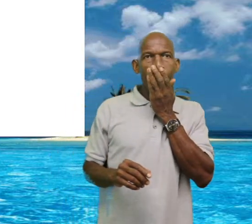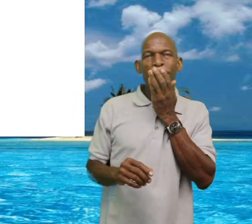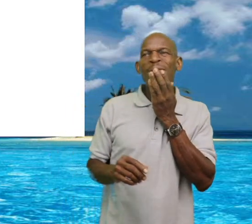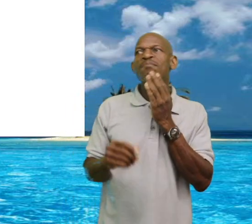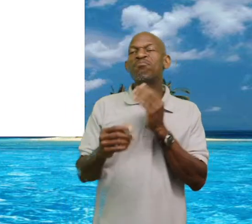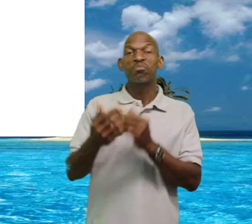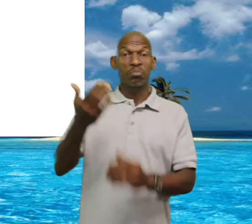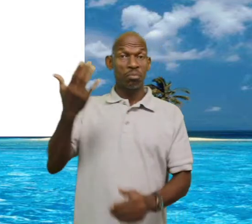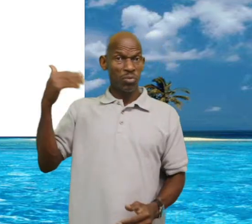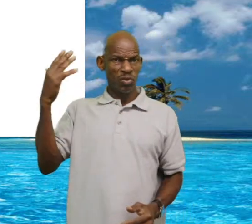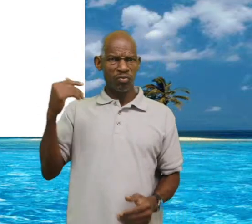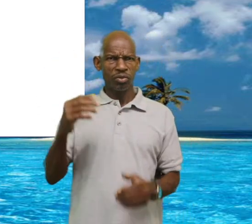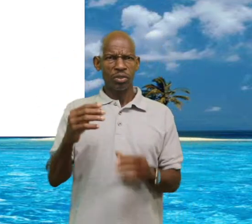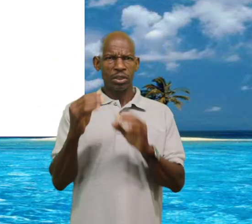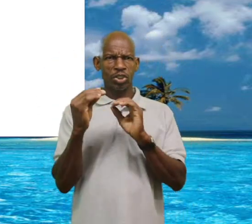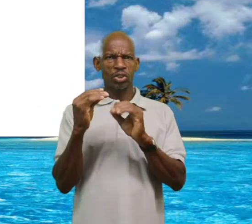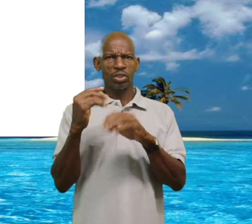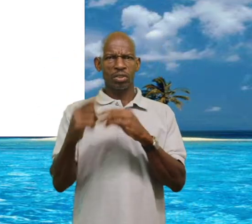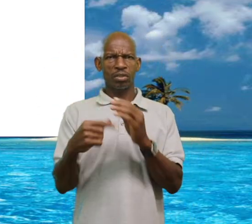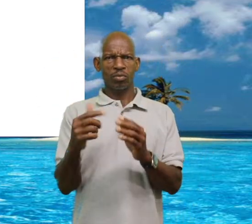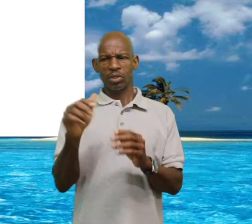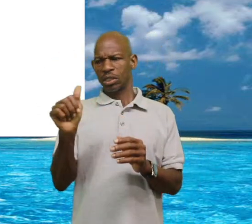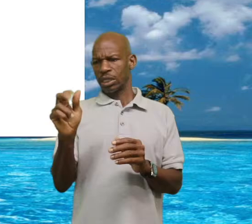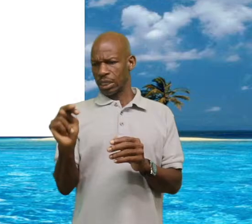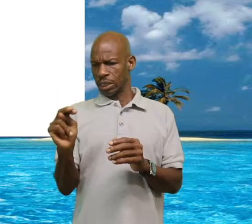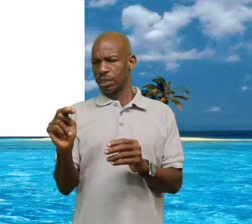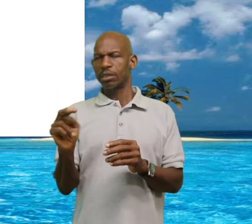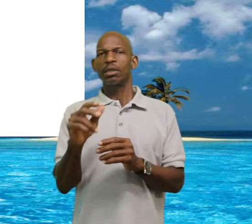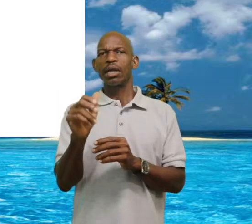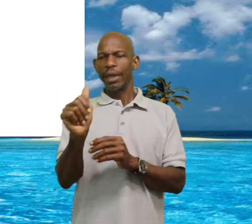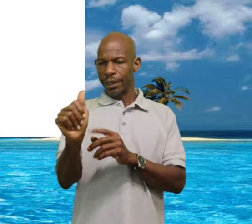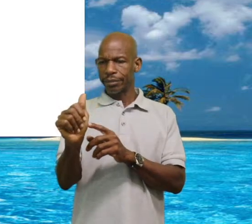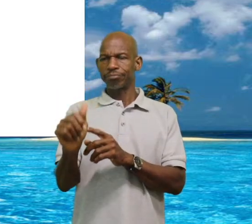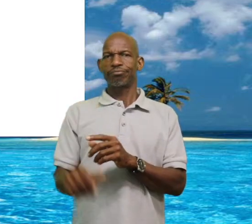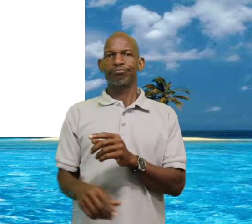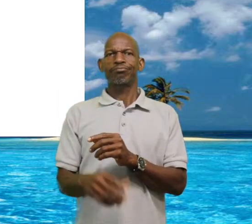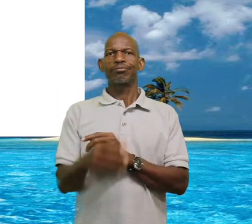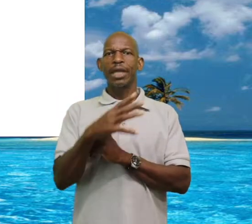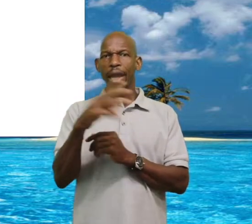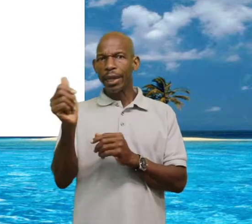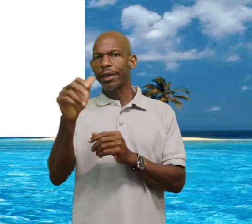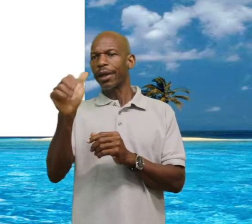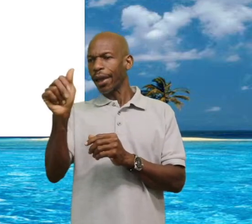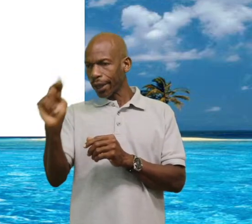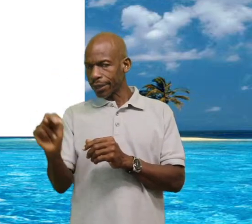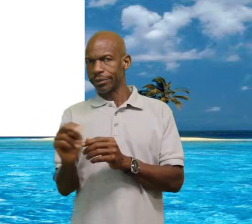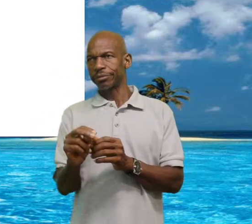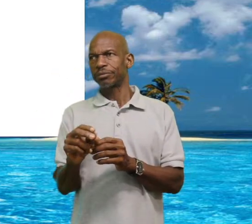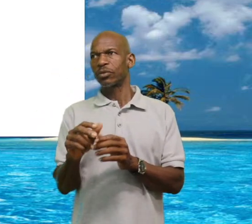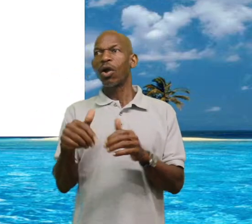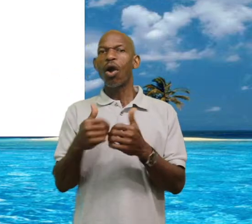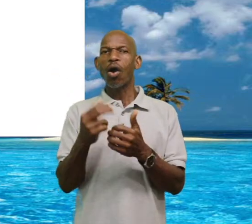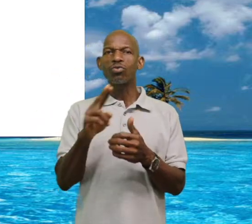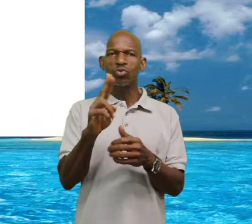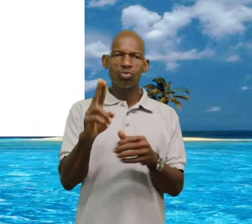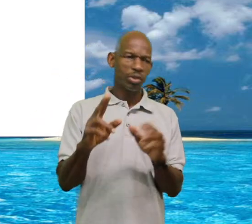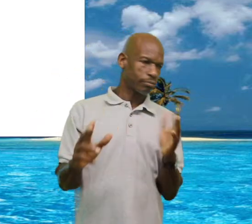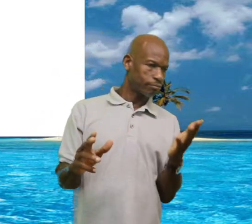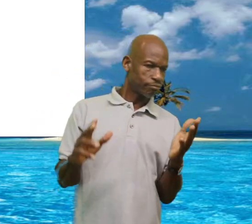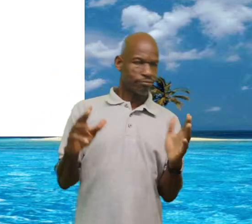an, we had the rules concerning A, when I using A, and when I using an. I'm going to just bring